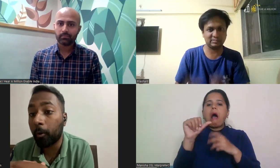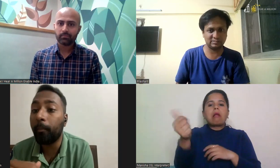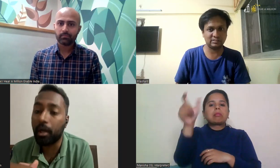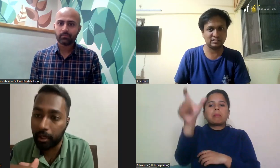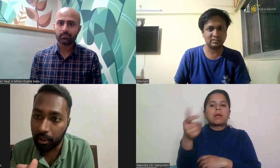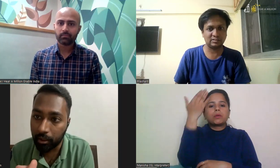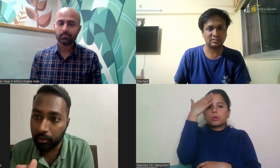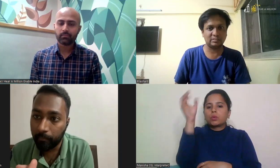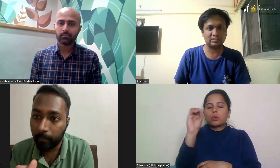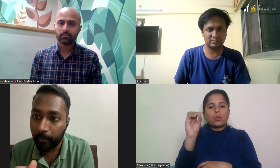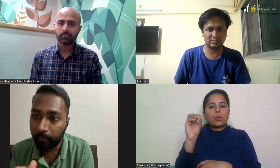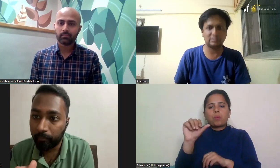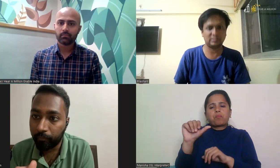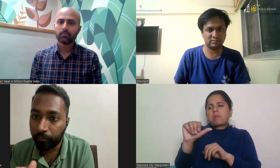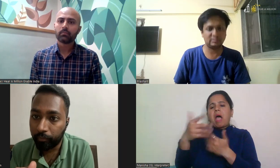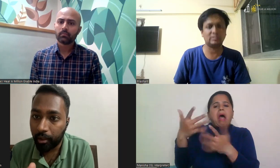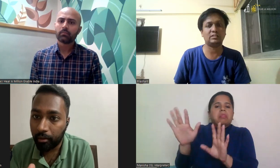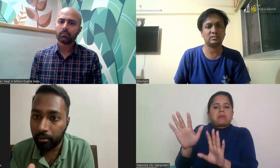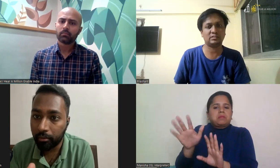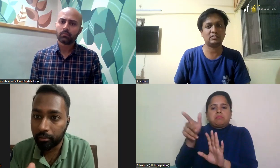unknown property.